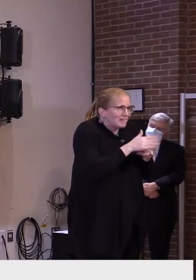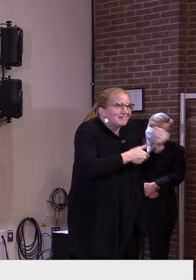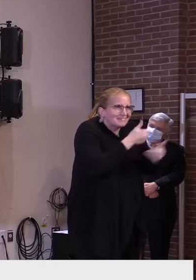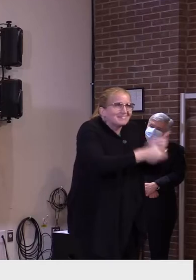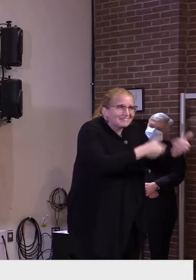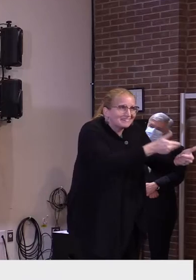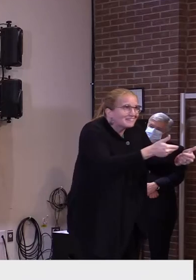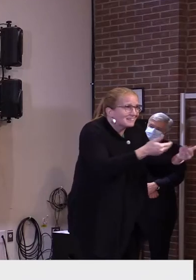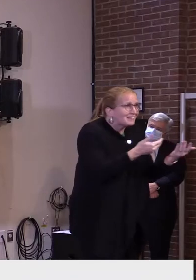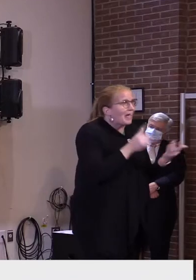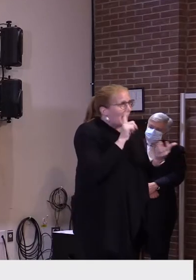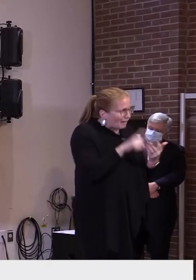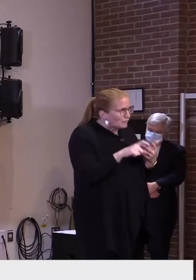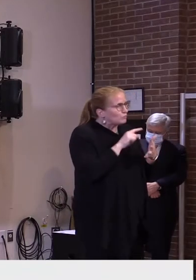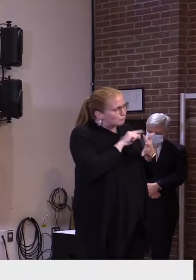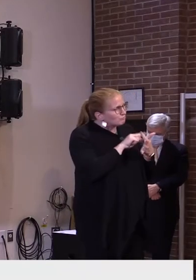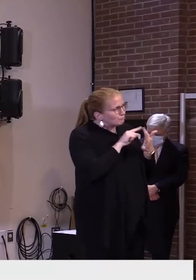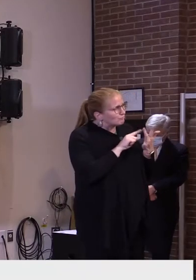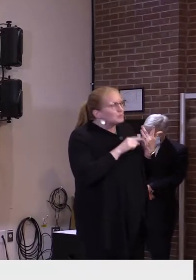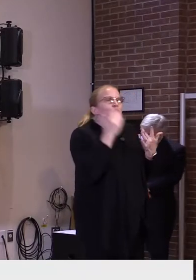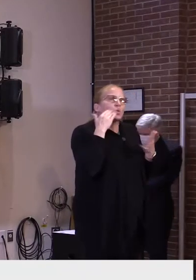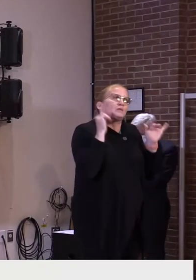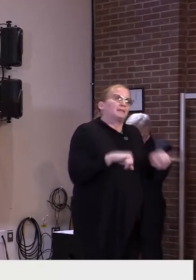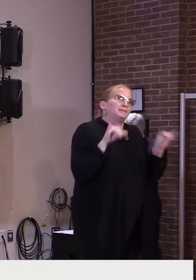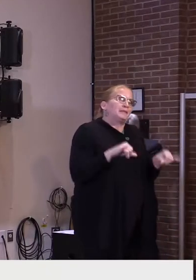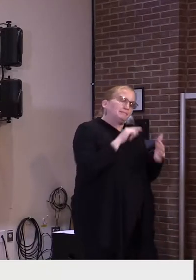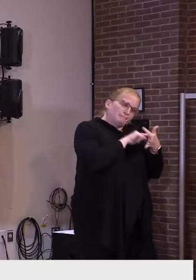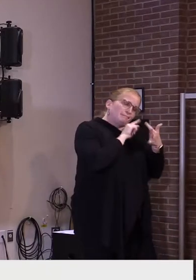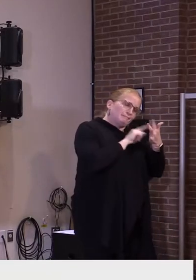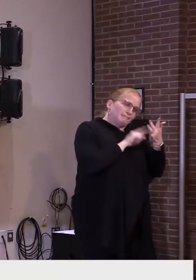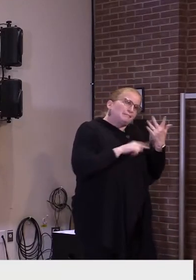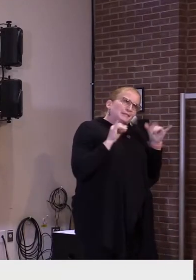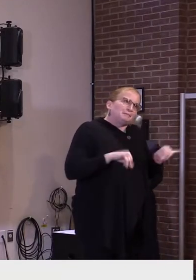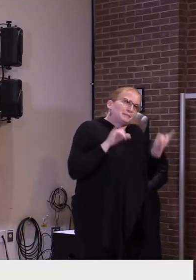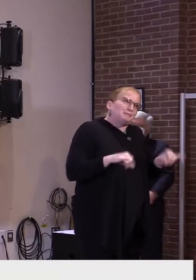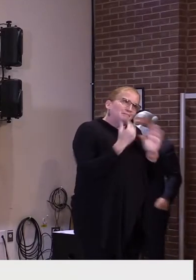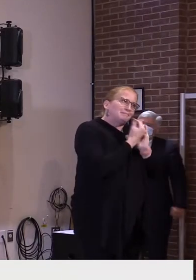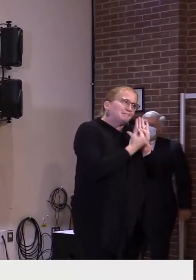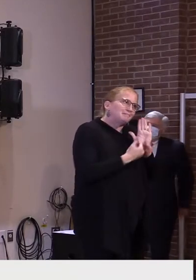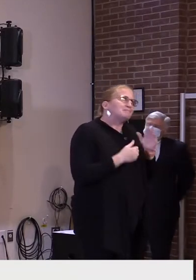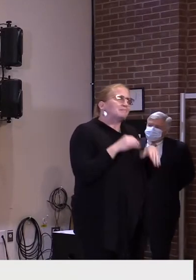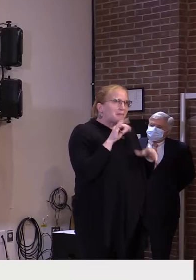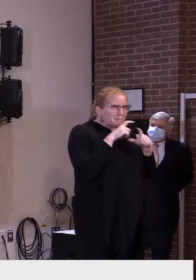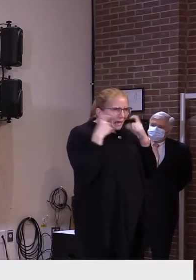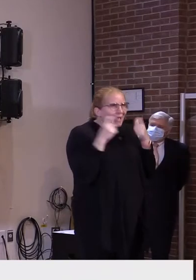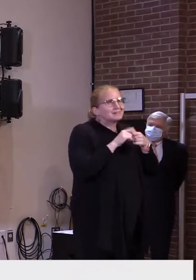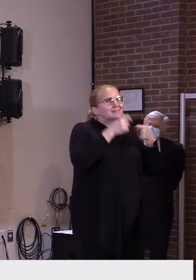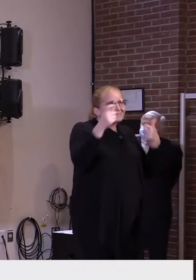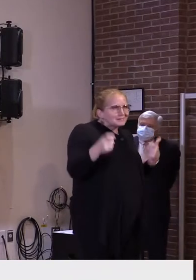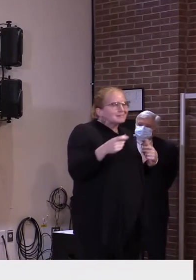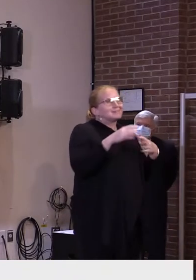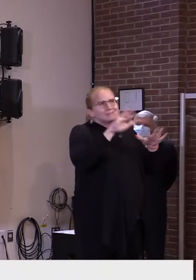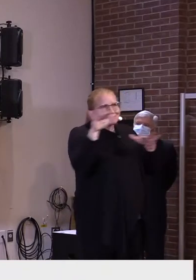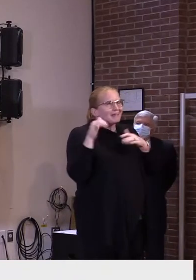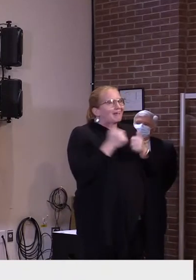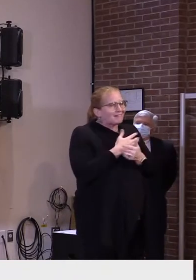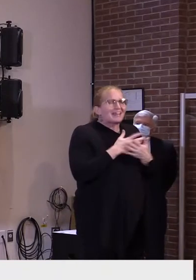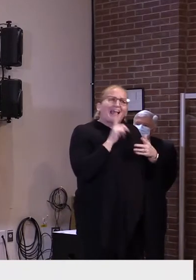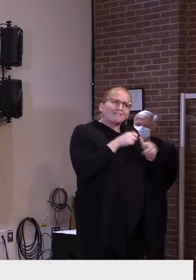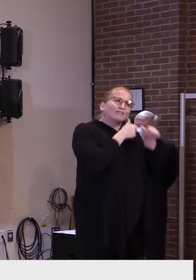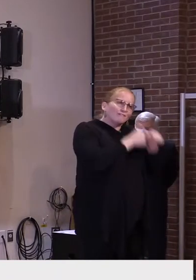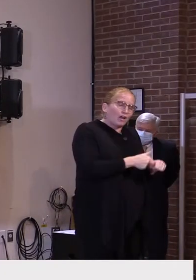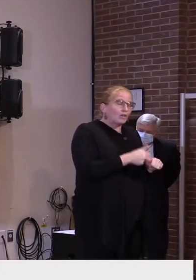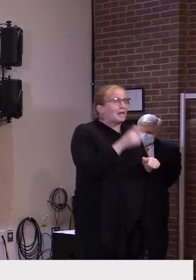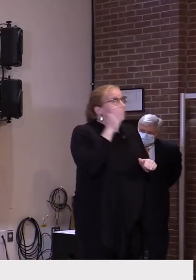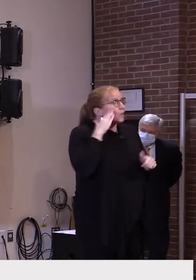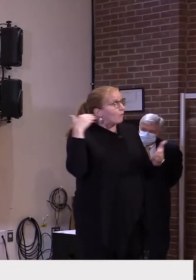with Thanksgiving, a little over a week from now. I know how much we're all looking forward to reconnecting with family and